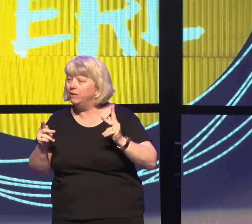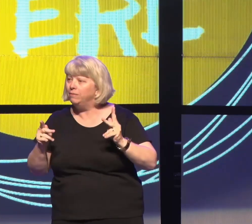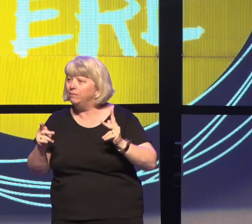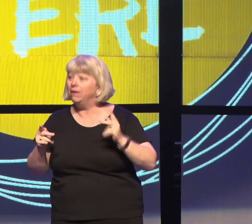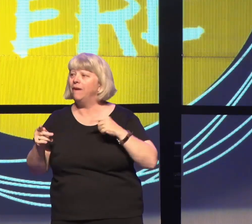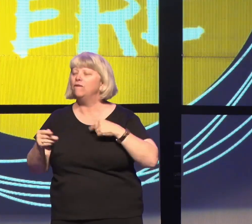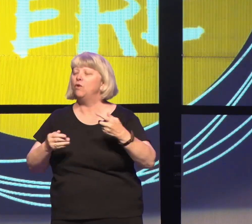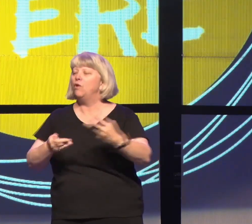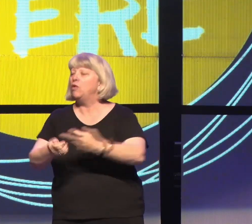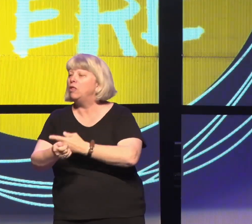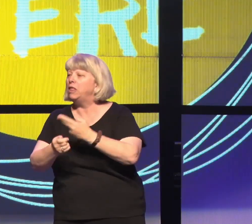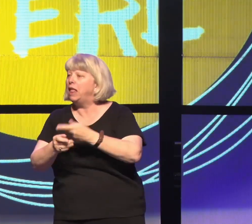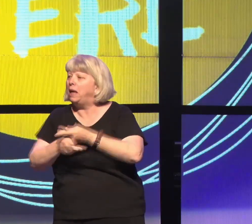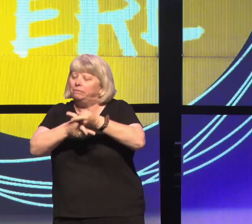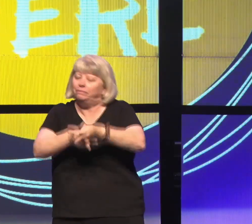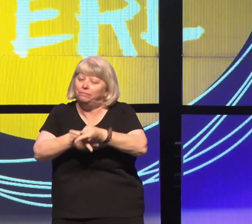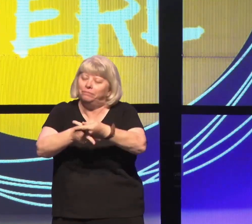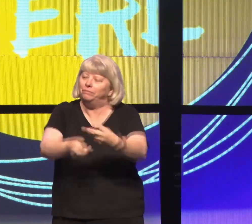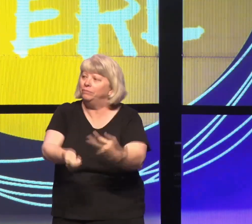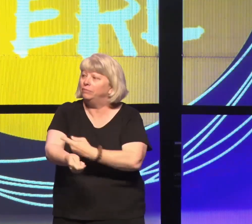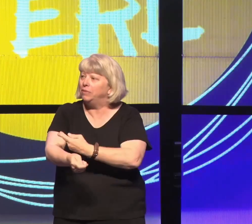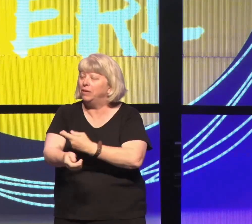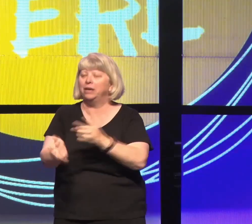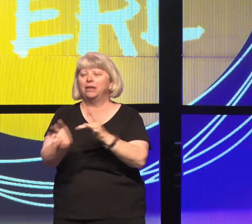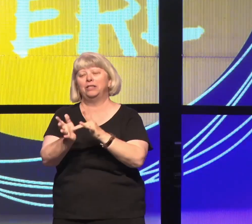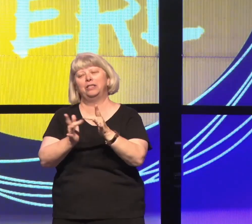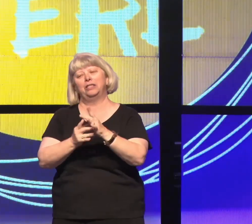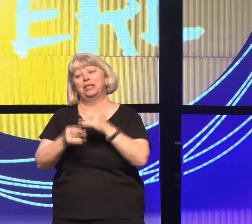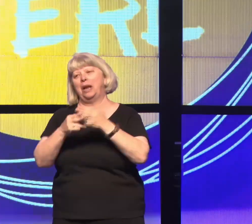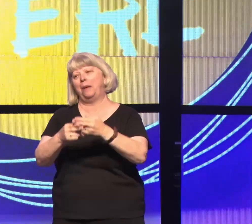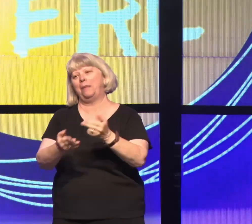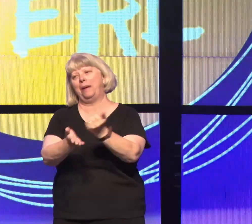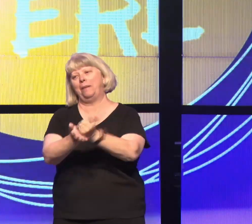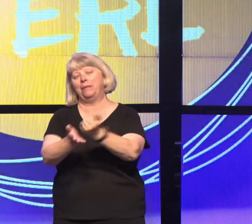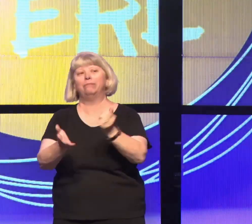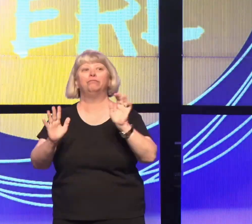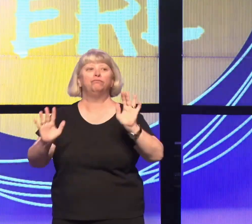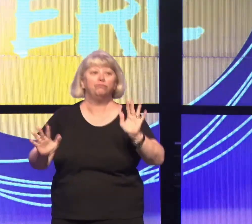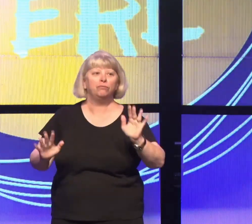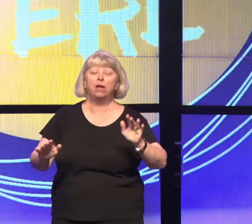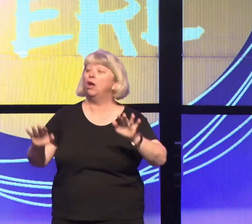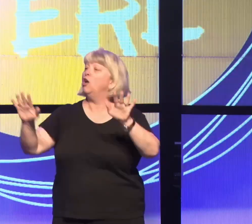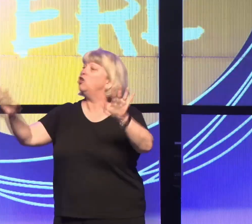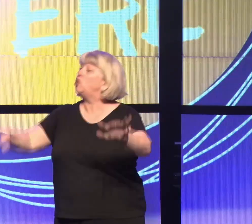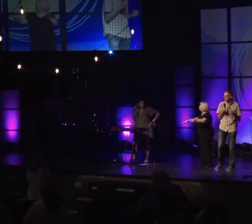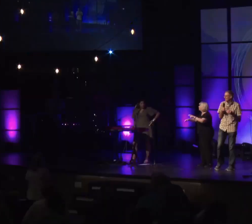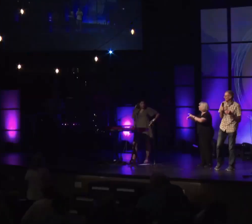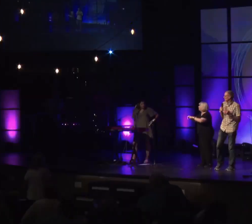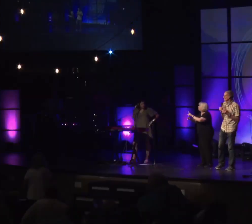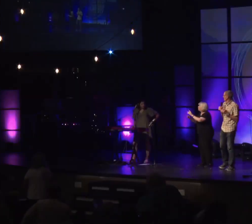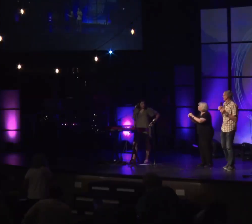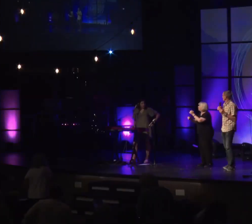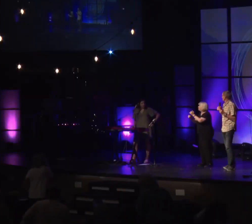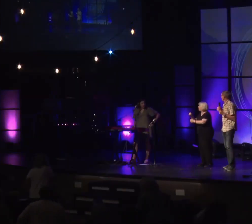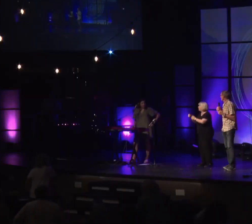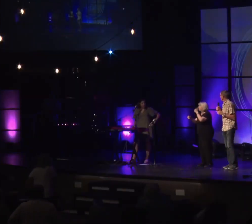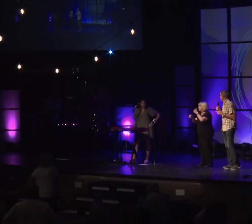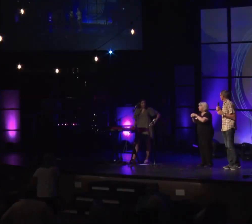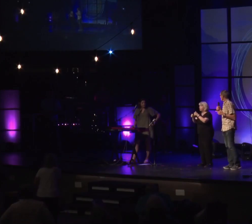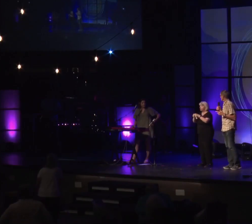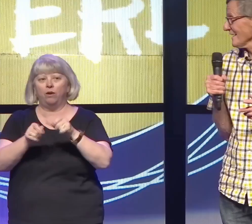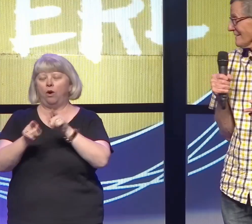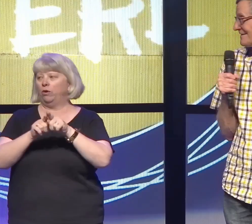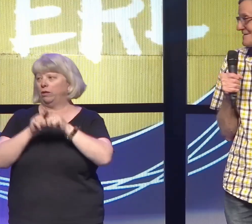Lamb. In Jesus' name, amen. You can have a seat. I have one final reminder, and then